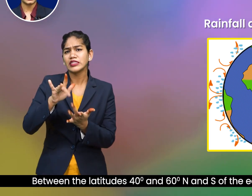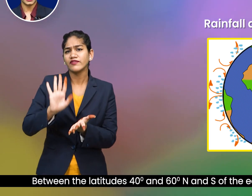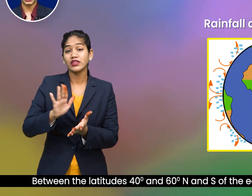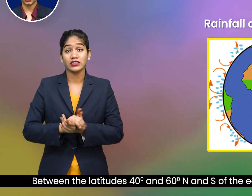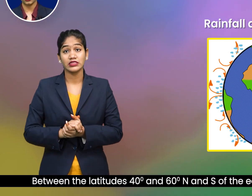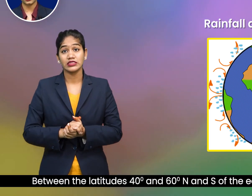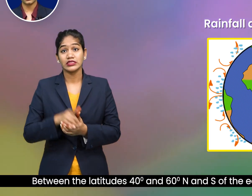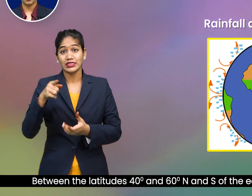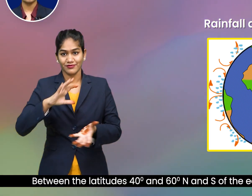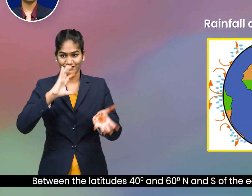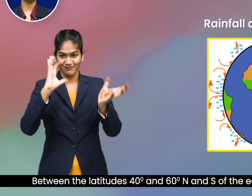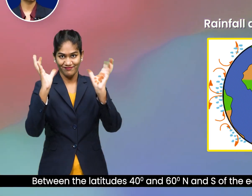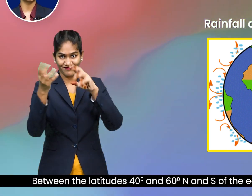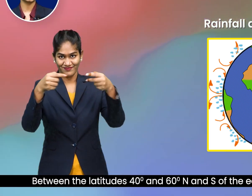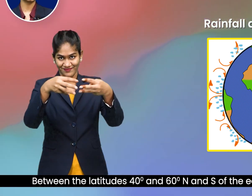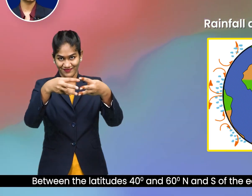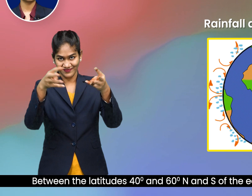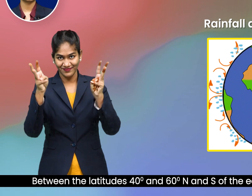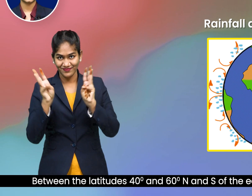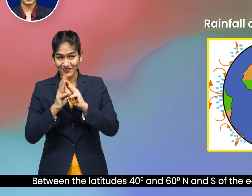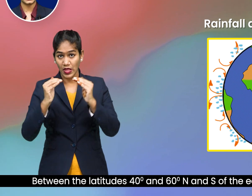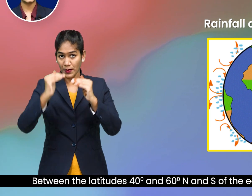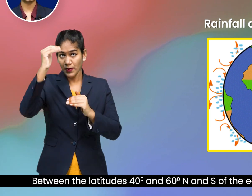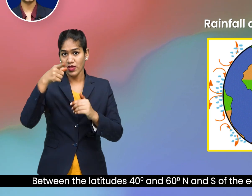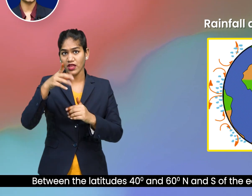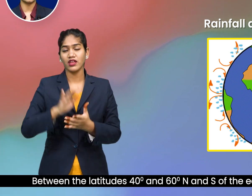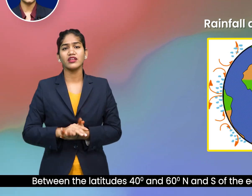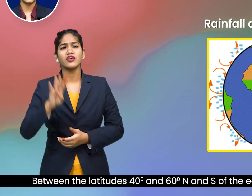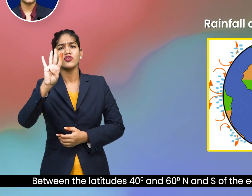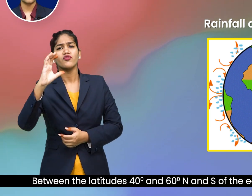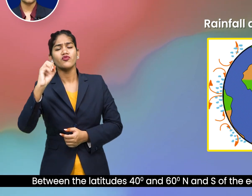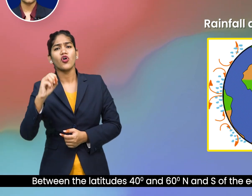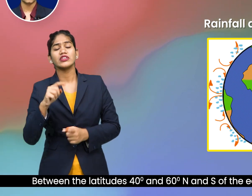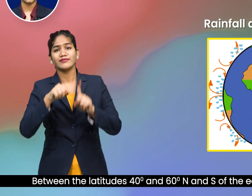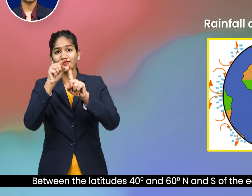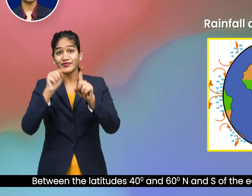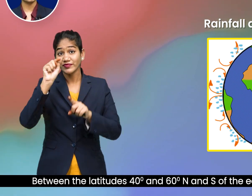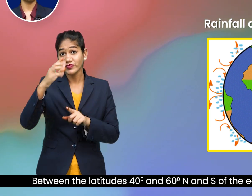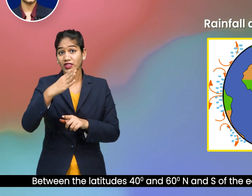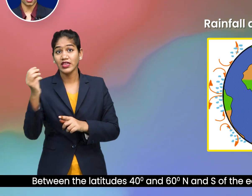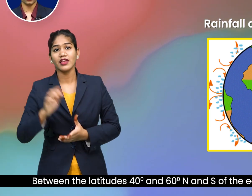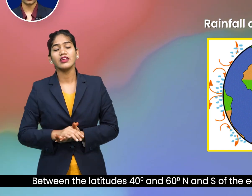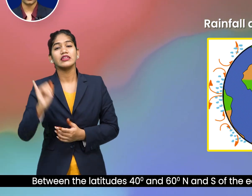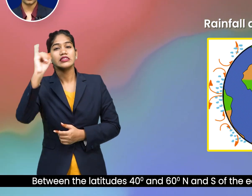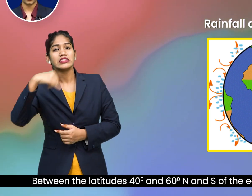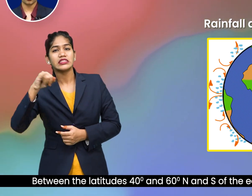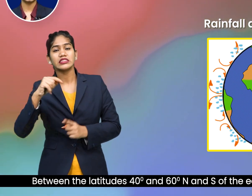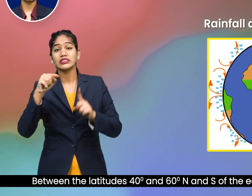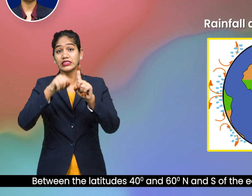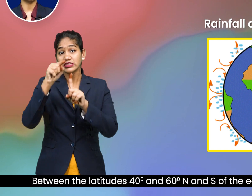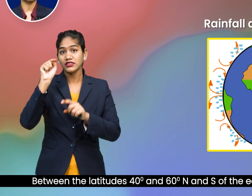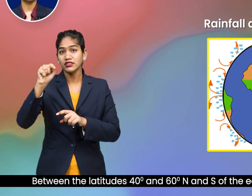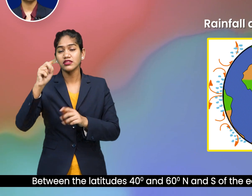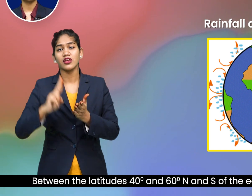Between the latitudes 40 degrees and 60 degrees north and south of